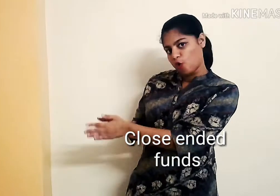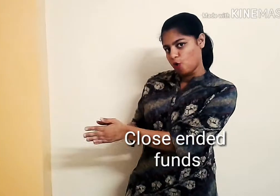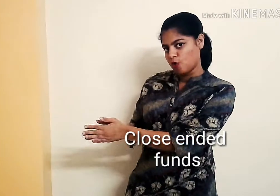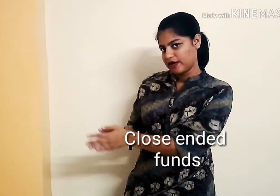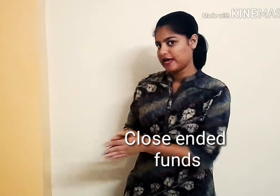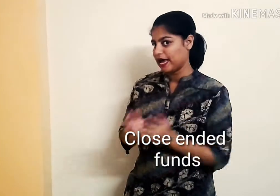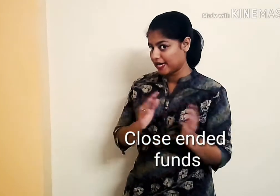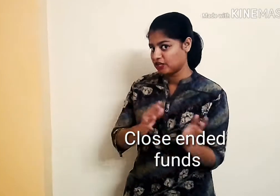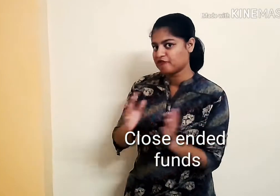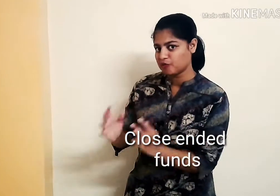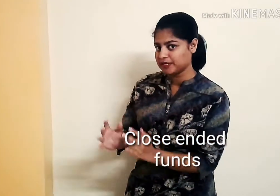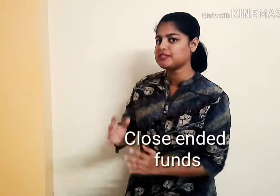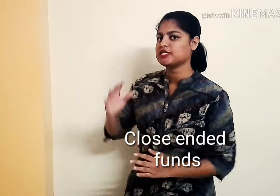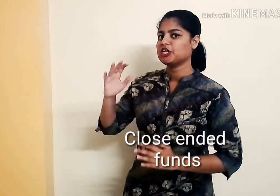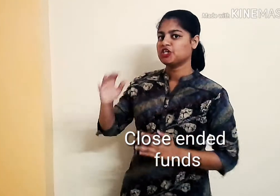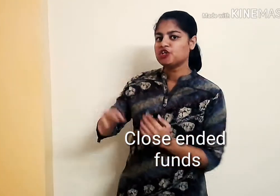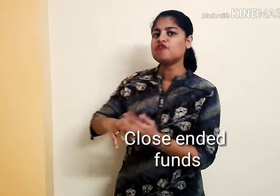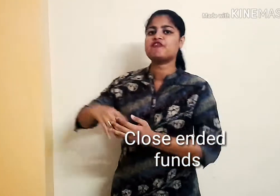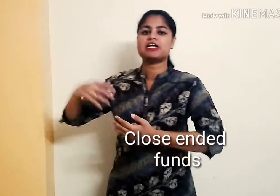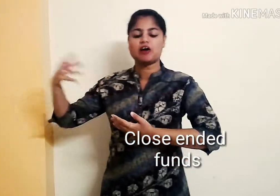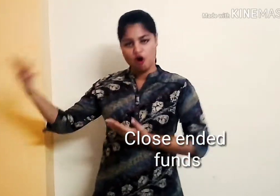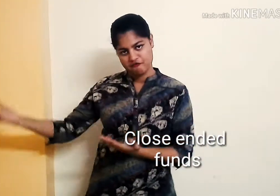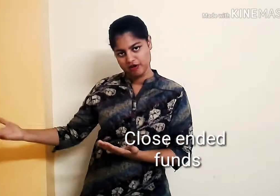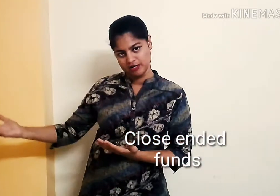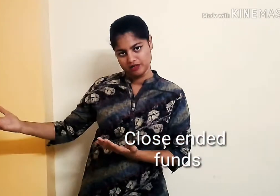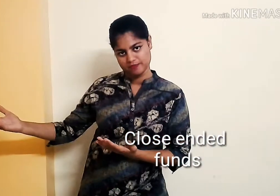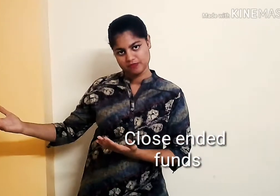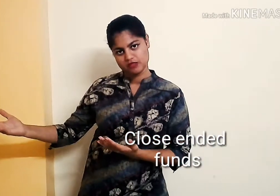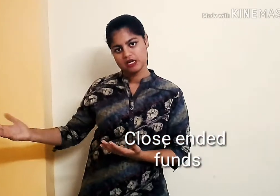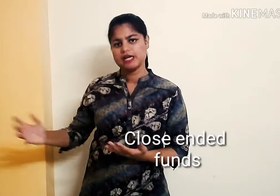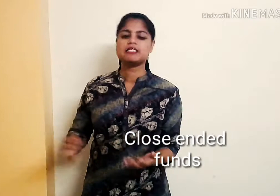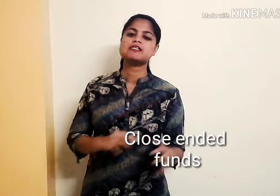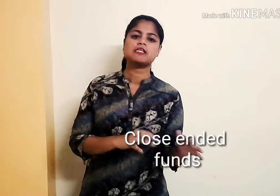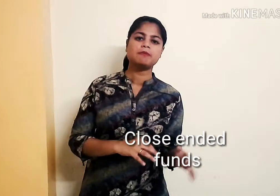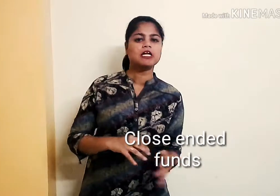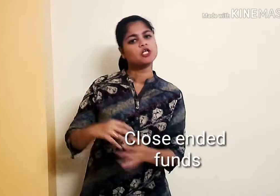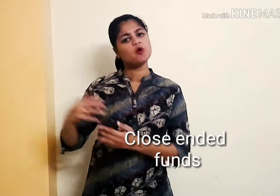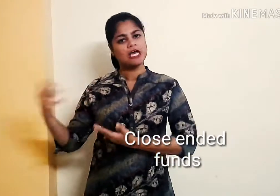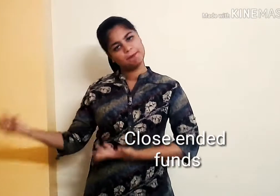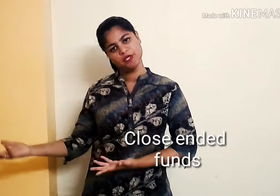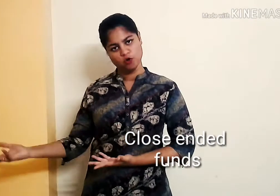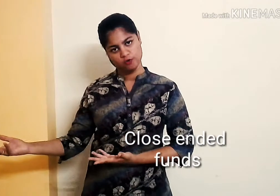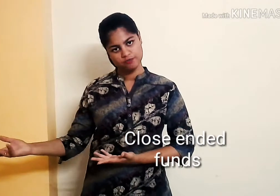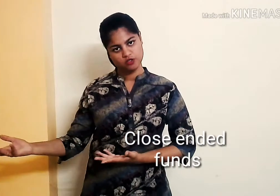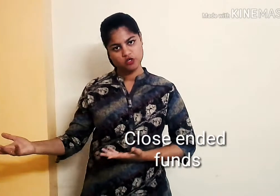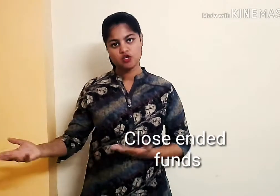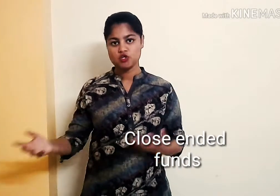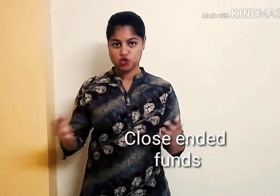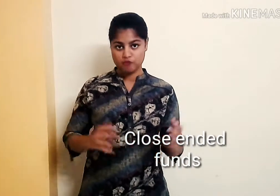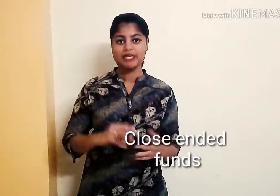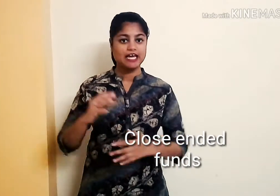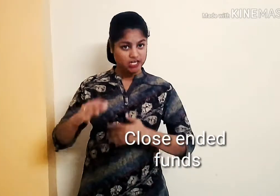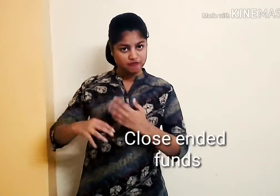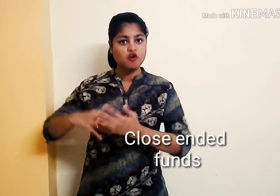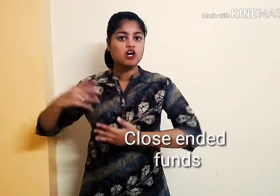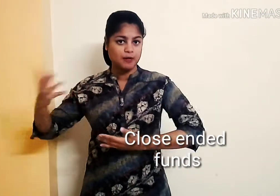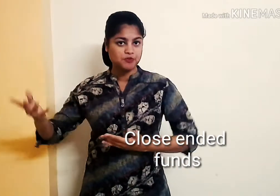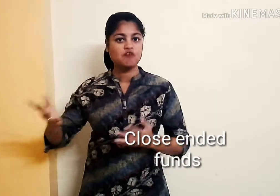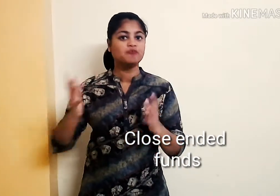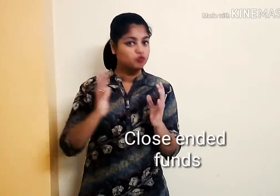NFO. NFO means new fund offer. It is similar to IPO. So when NFO comes of